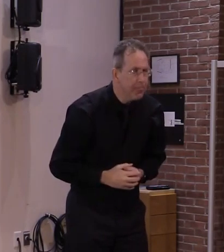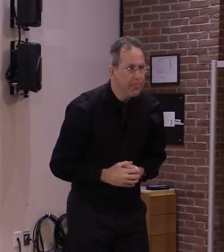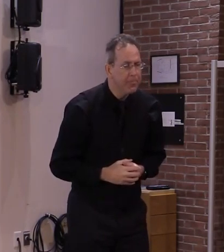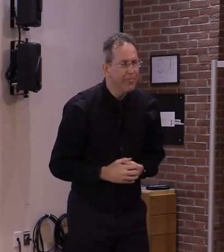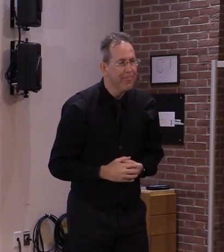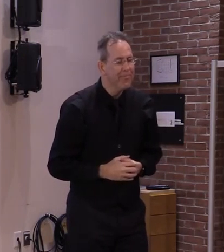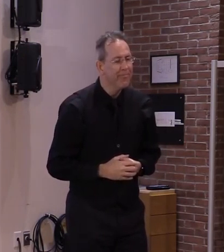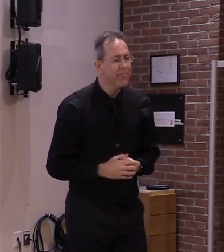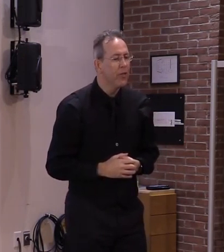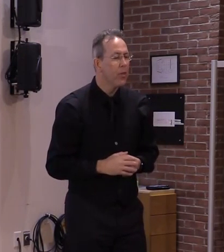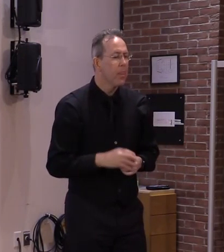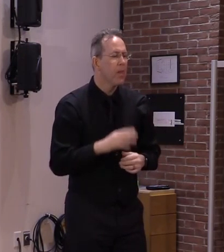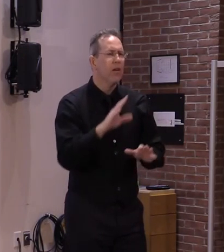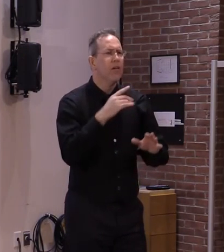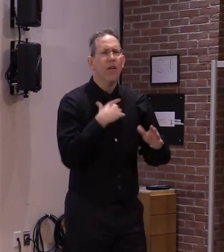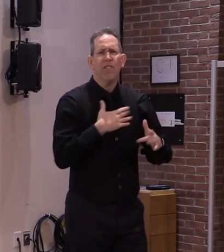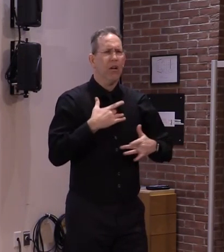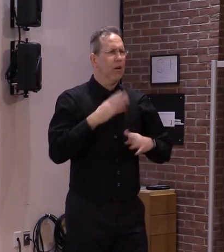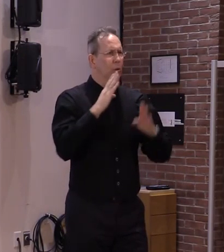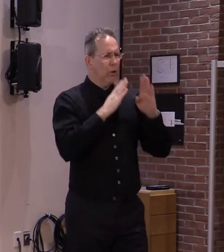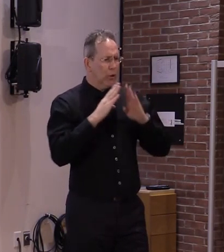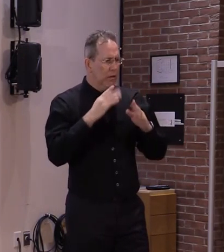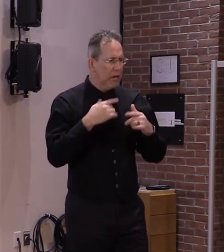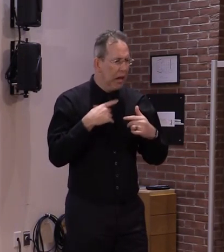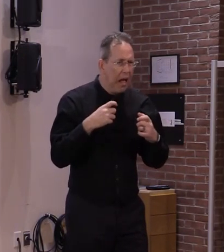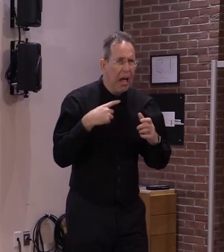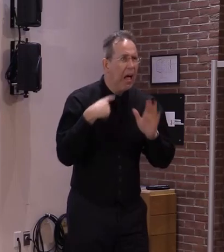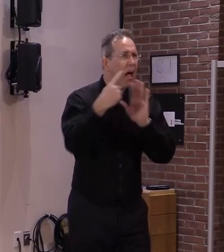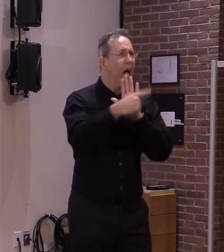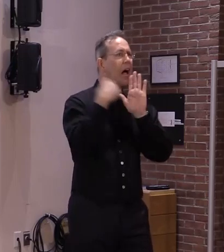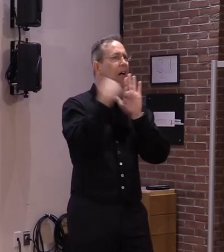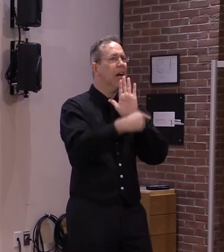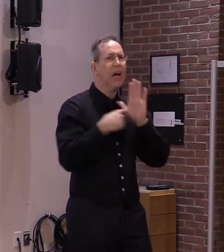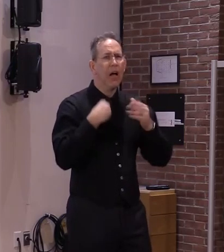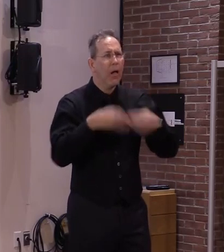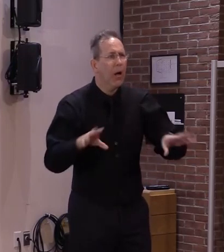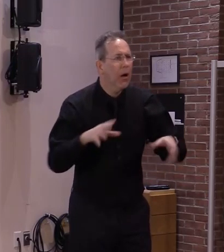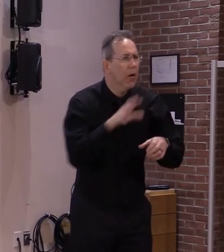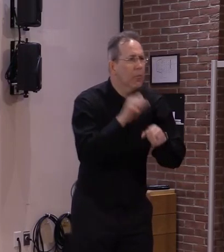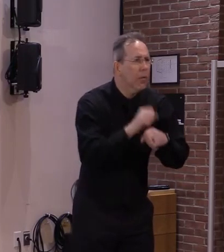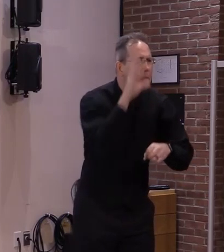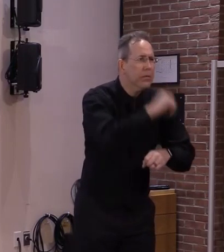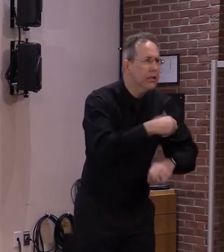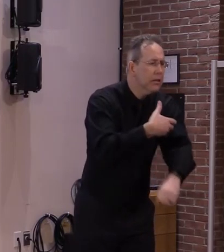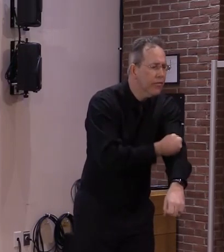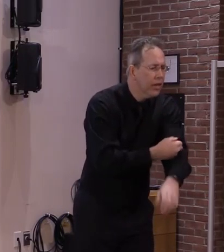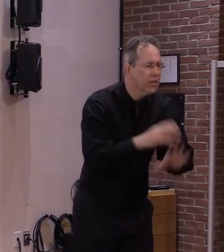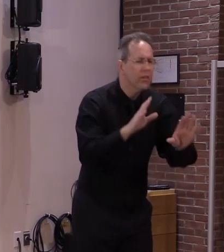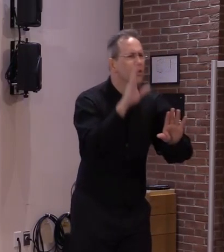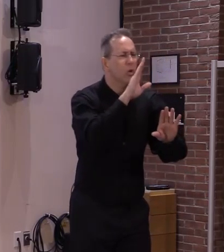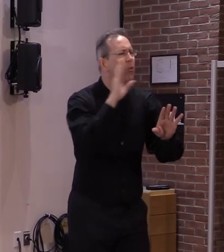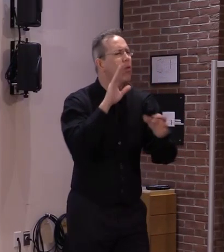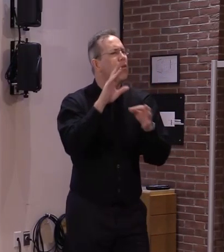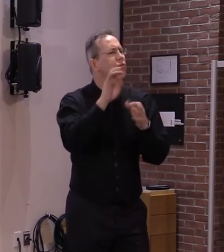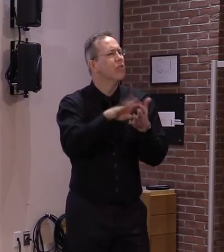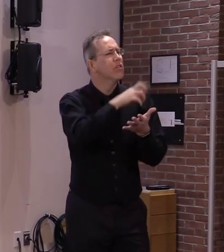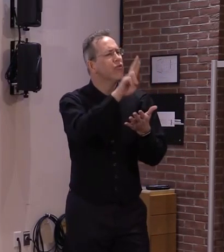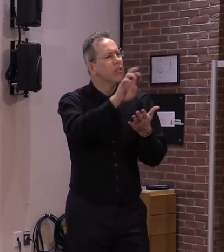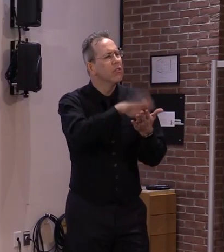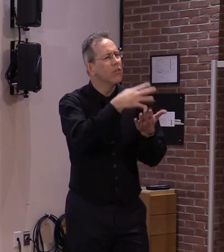be vaccinated. There are plenty of slots. The UVMMC clinic at the Champlain Valley Fairgrounds has already